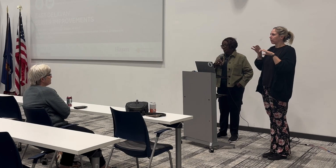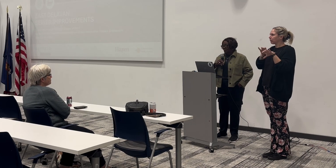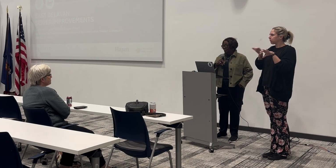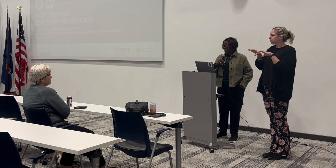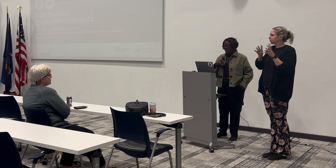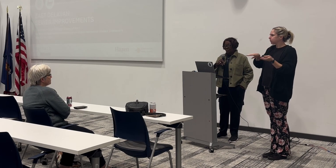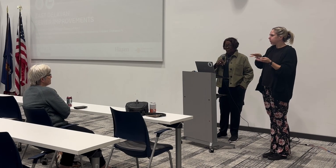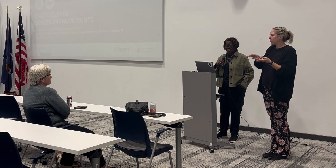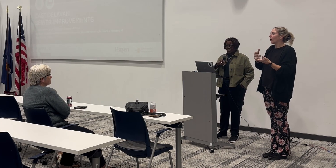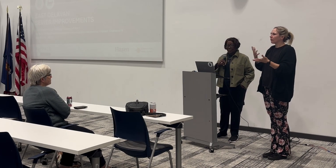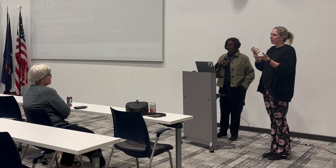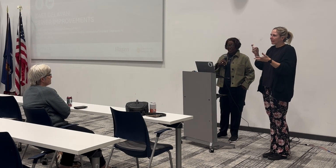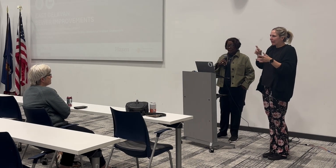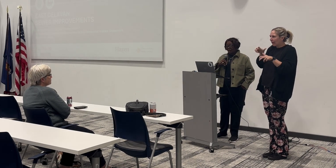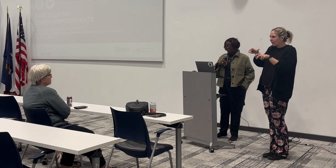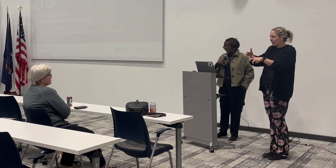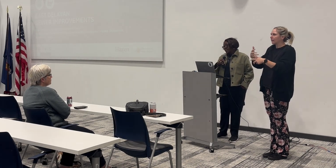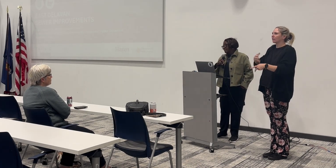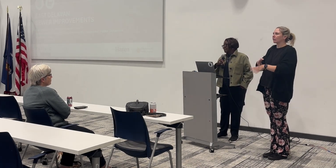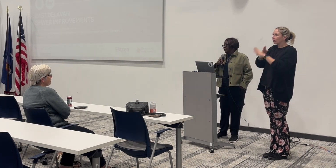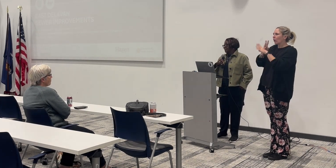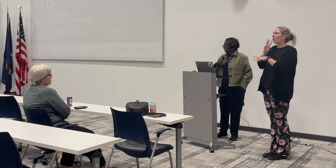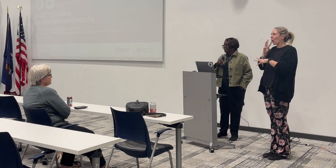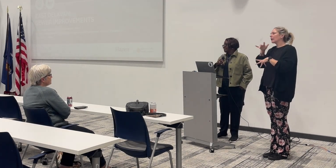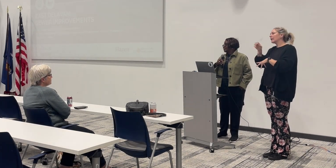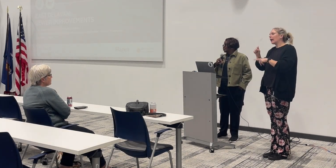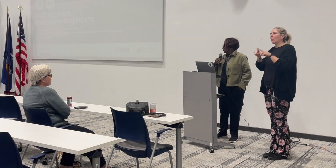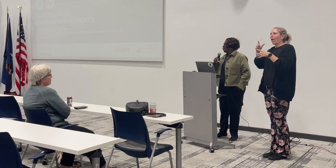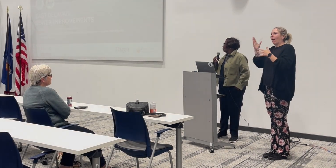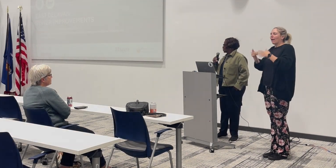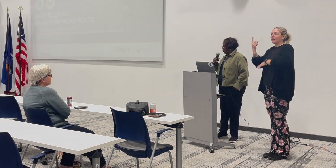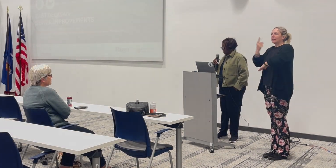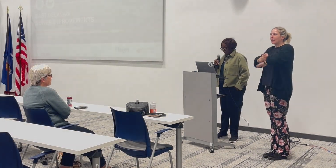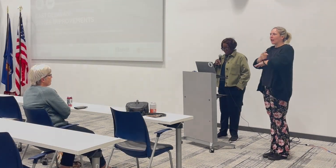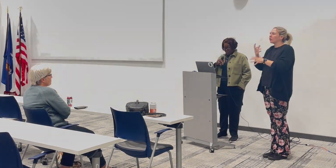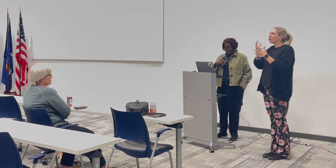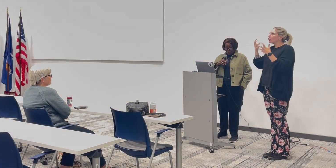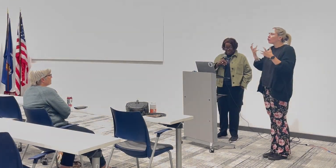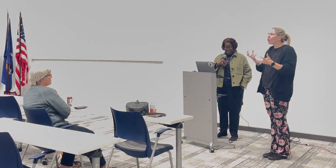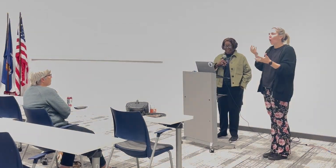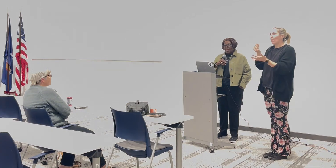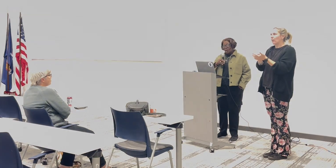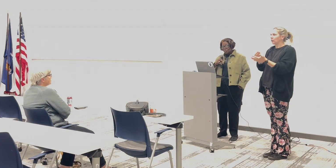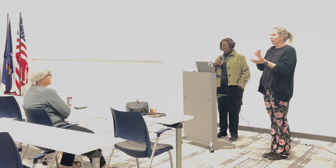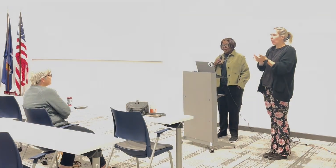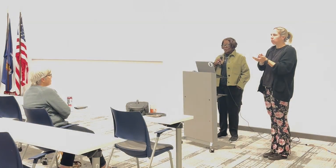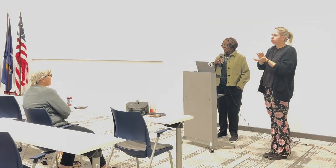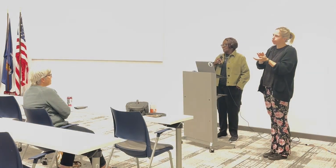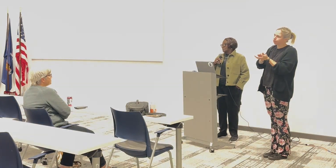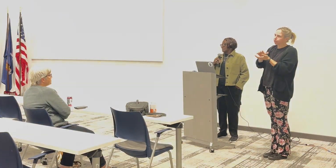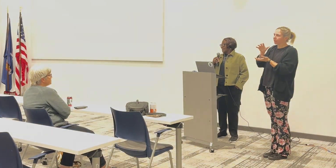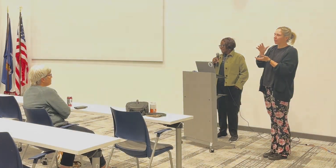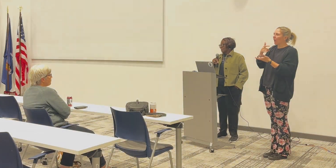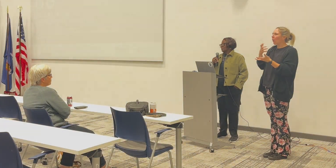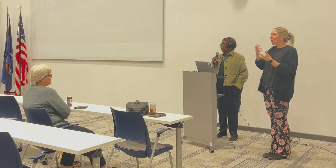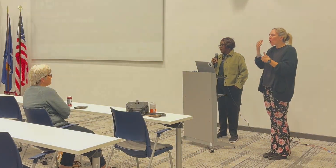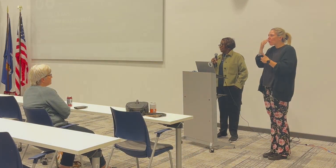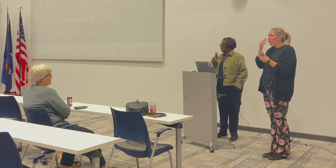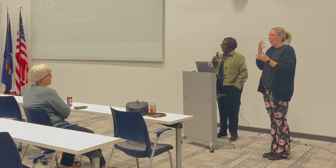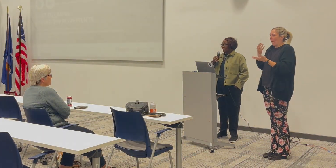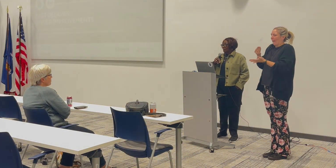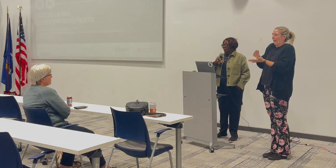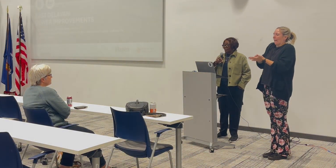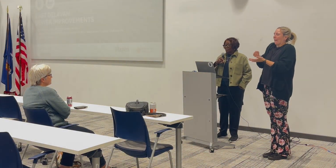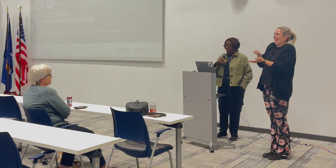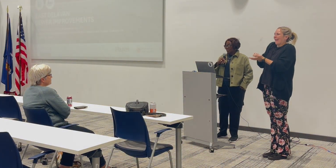we need to try to protect our water, but at the end of the day, since so much money is being spent, I'm going to want to know how much economic benefit